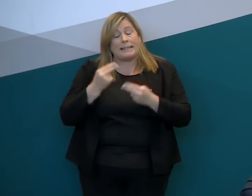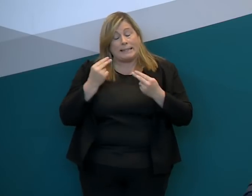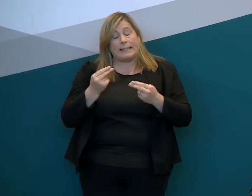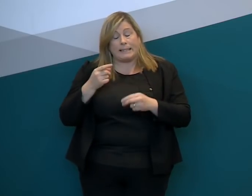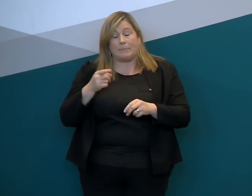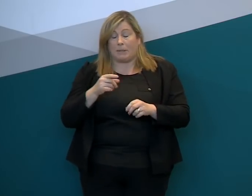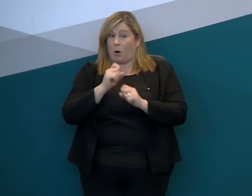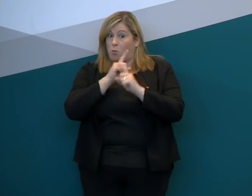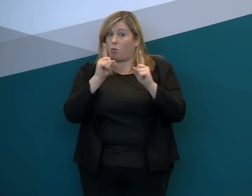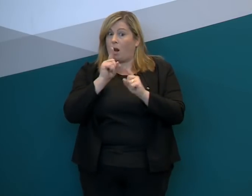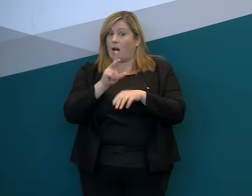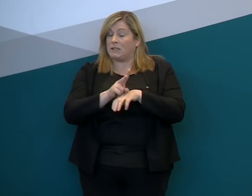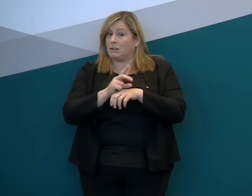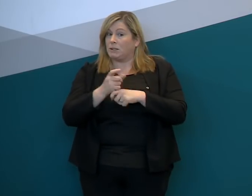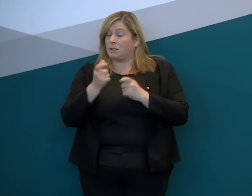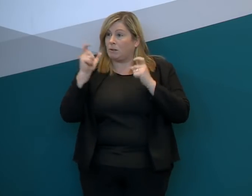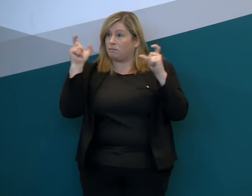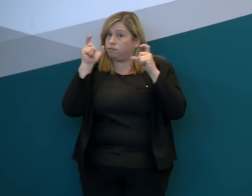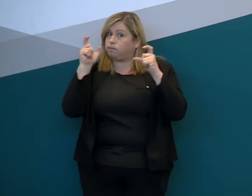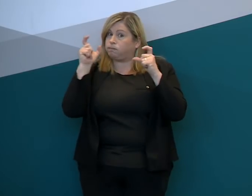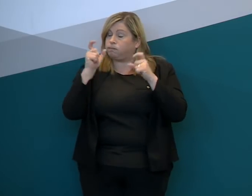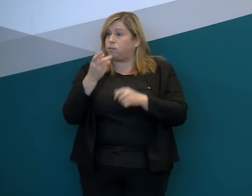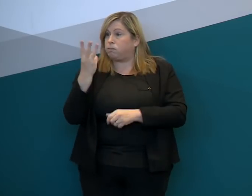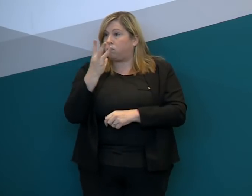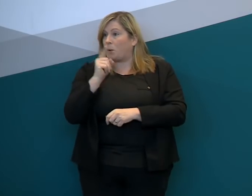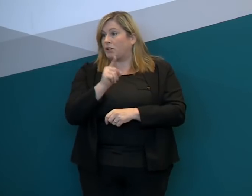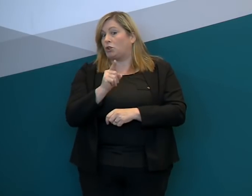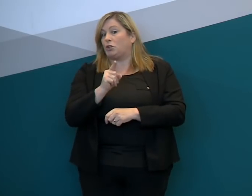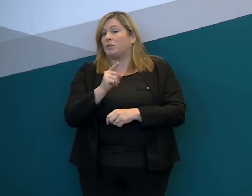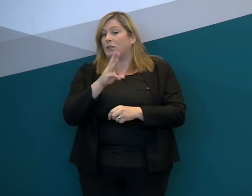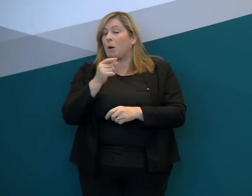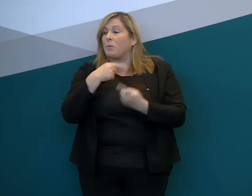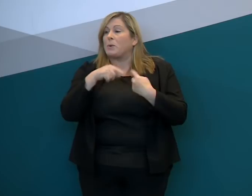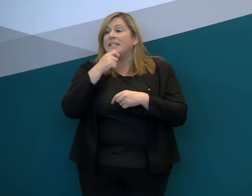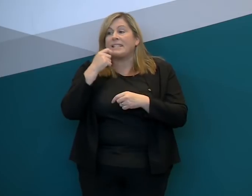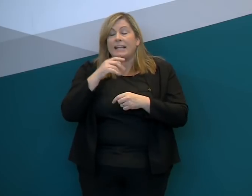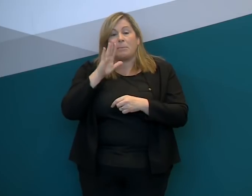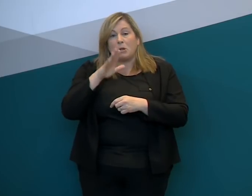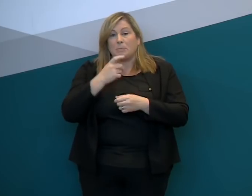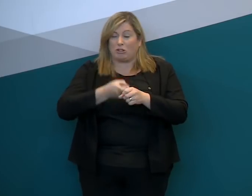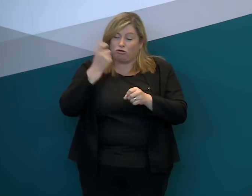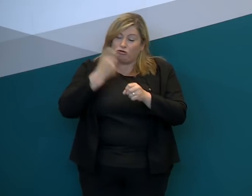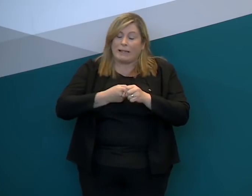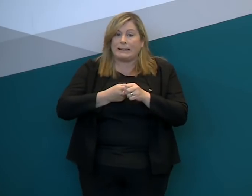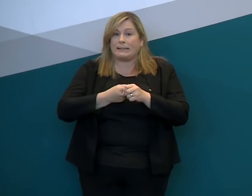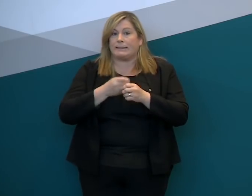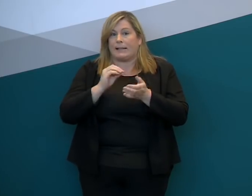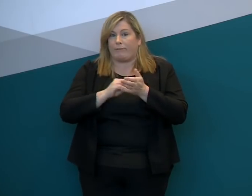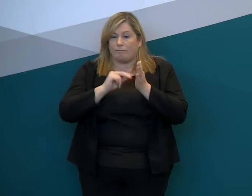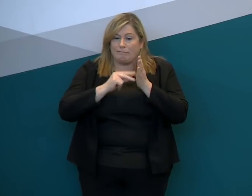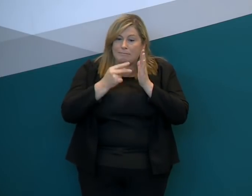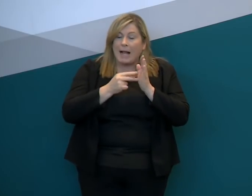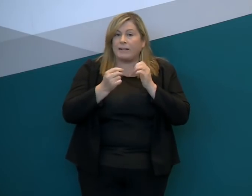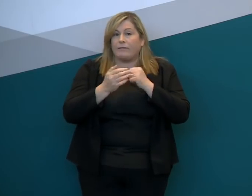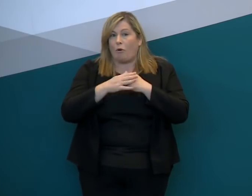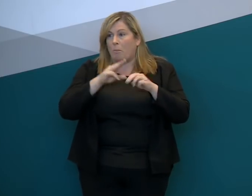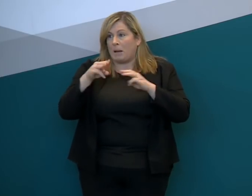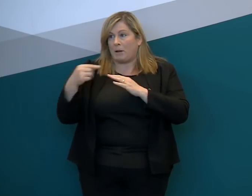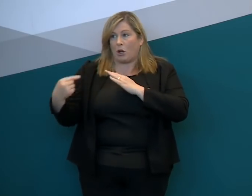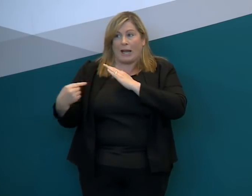we think we need to strengthen those arrangements. And as I say, the current arrangement now is that we recommend